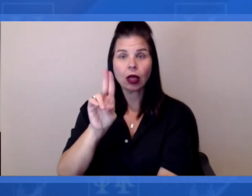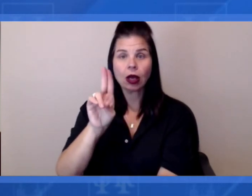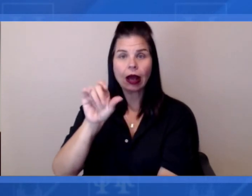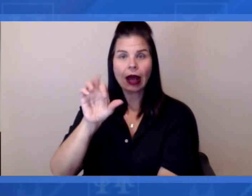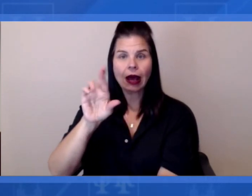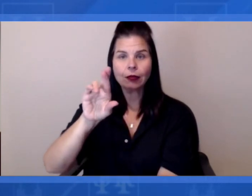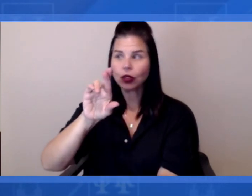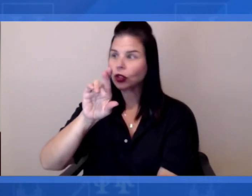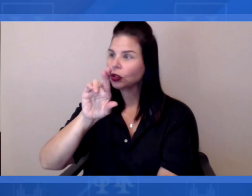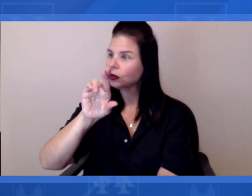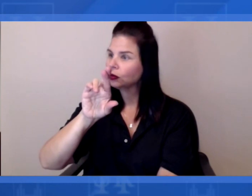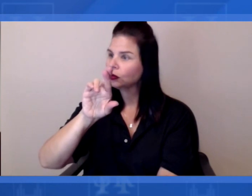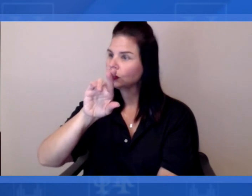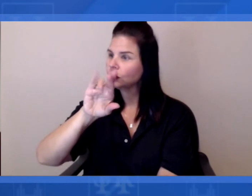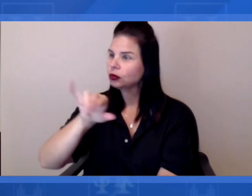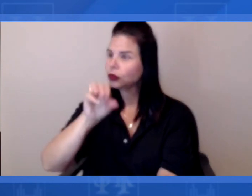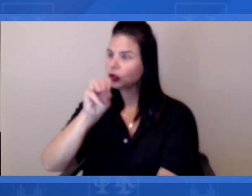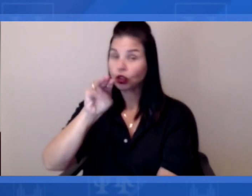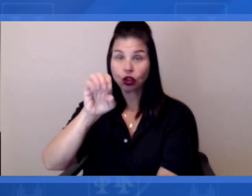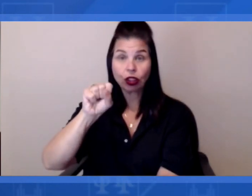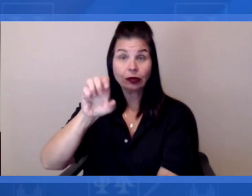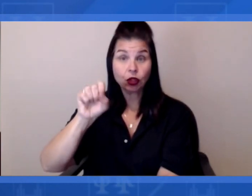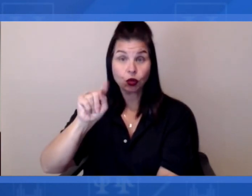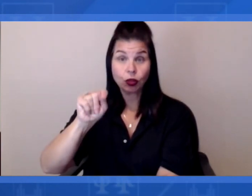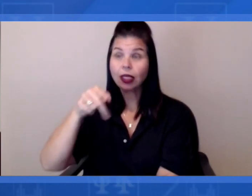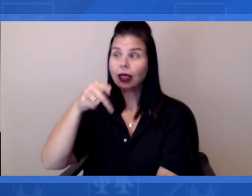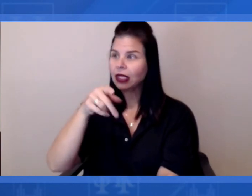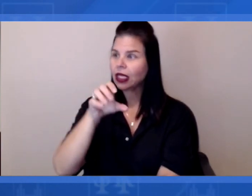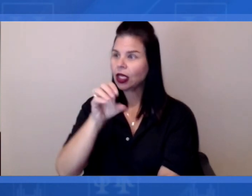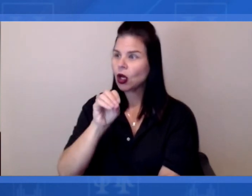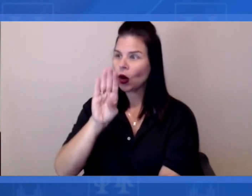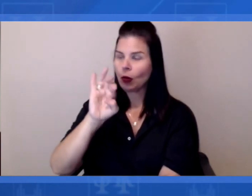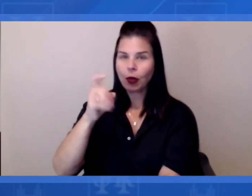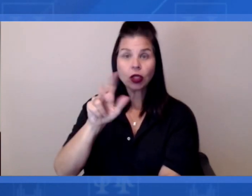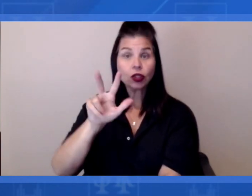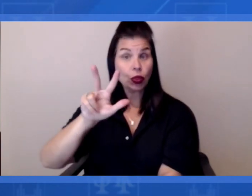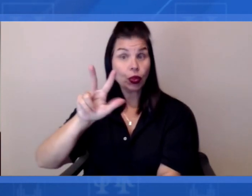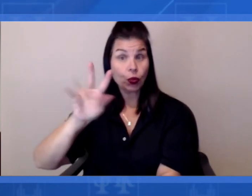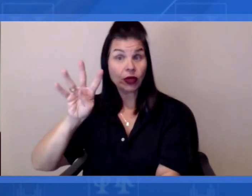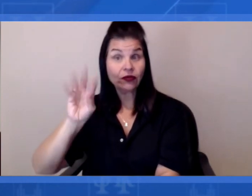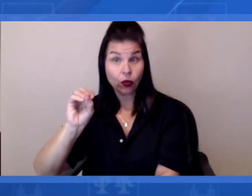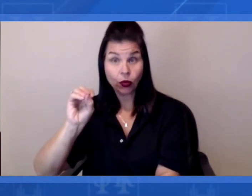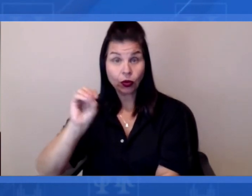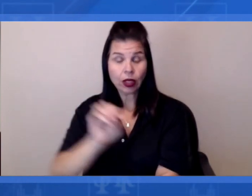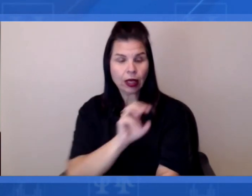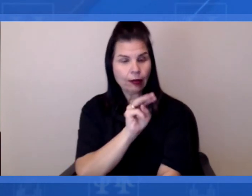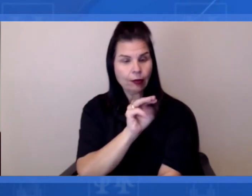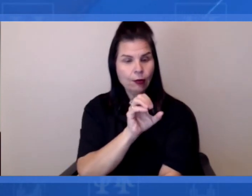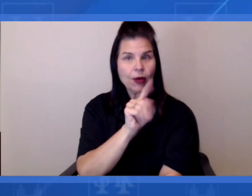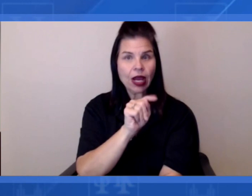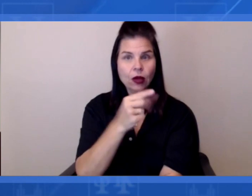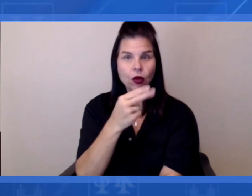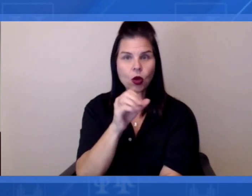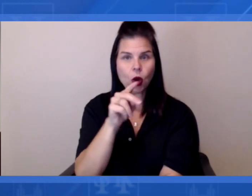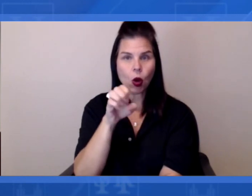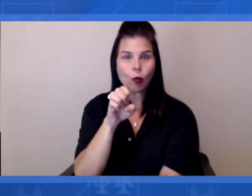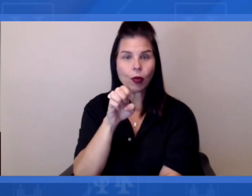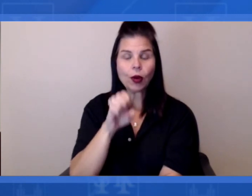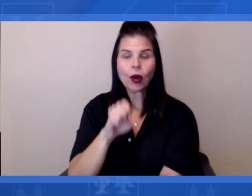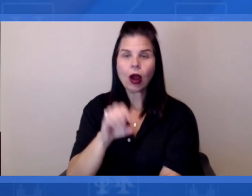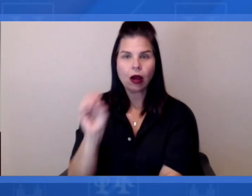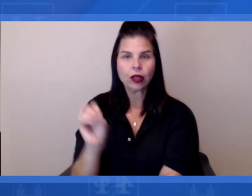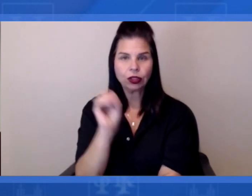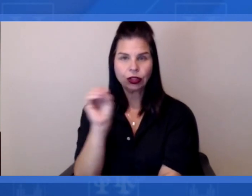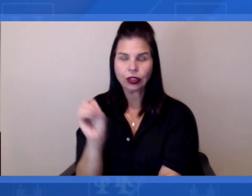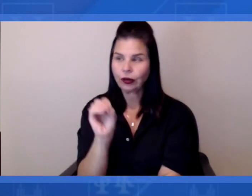James Street, P.O. Box 340, Mount Hope, Ontario,